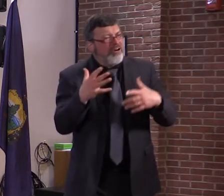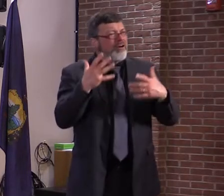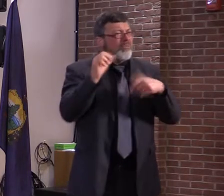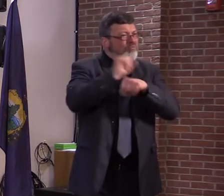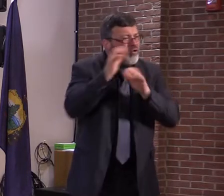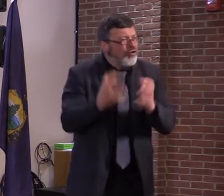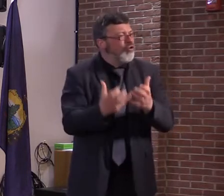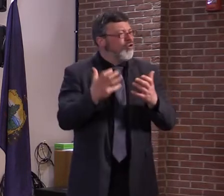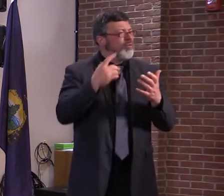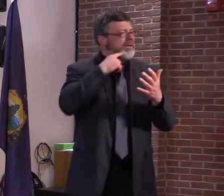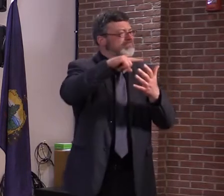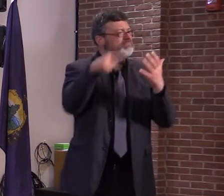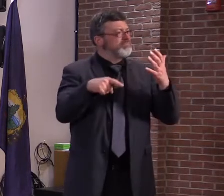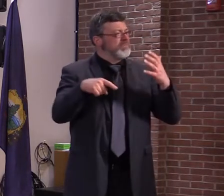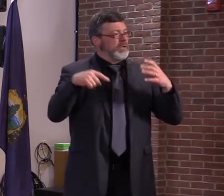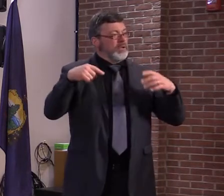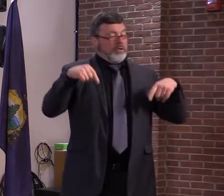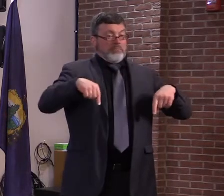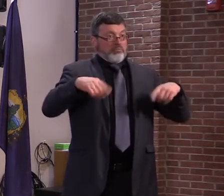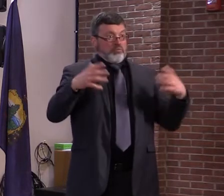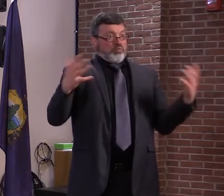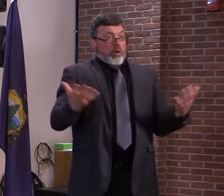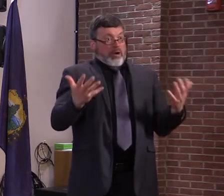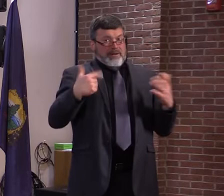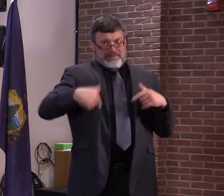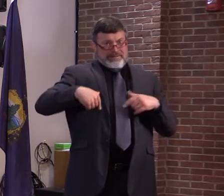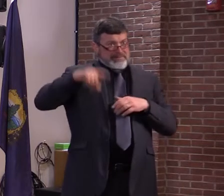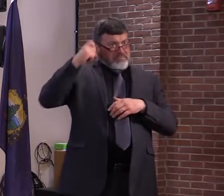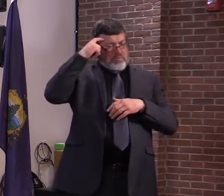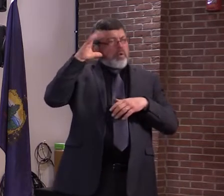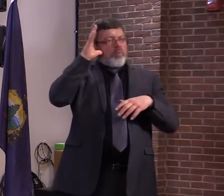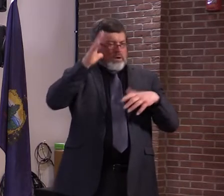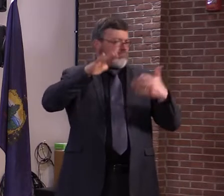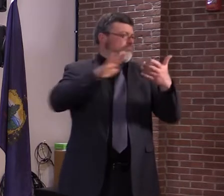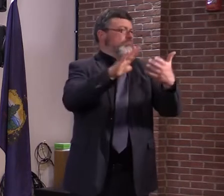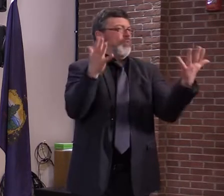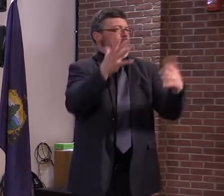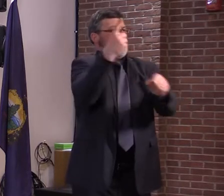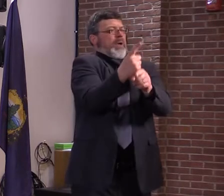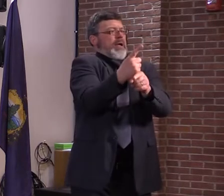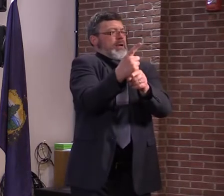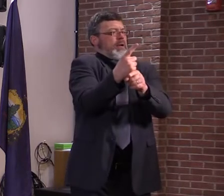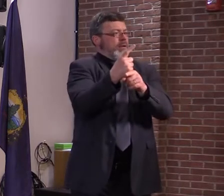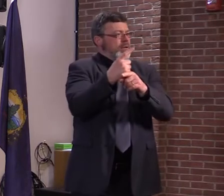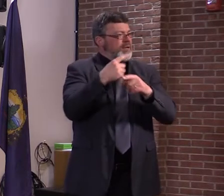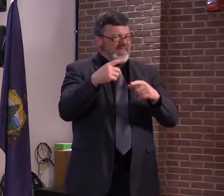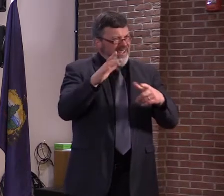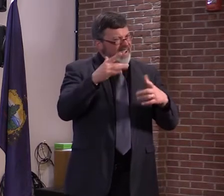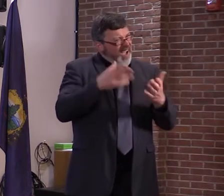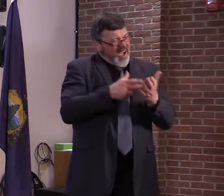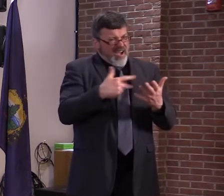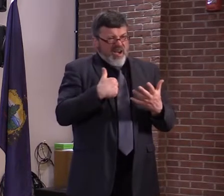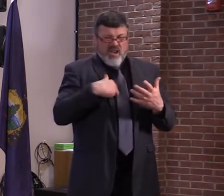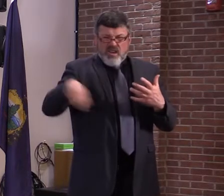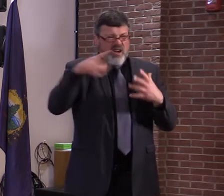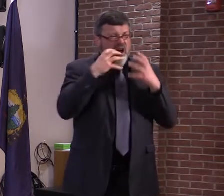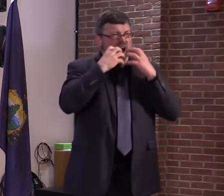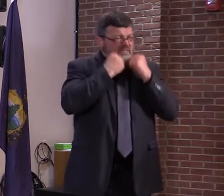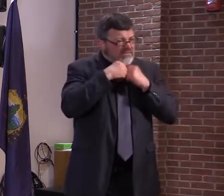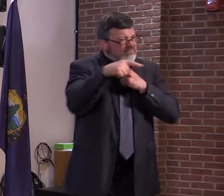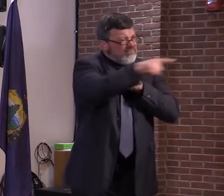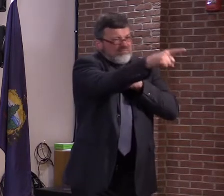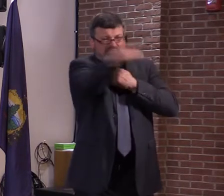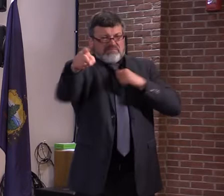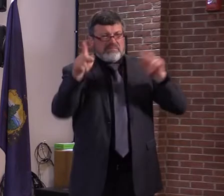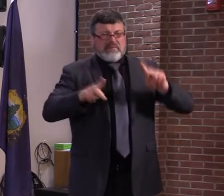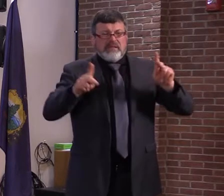what's right, and we'll continue to take care of Vermont. We're a compassionate state, and we'll continue to do that. But do you think we need to be